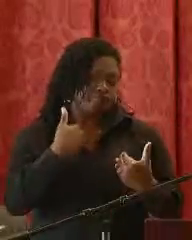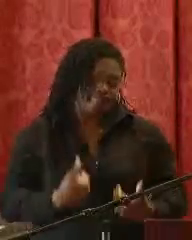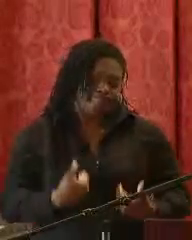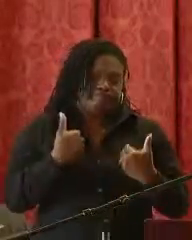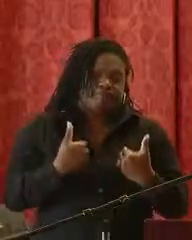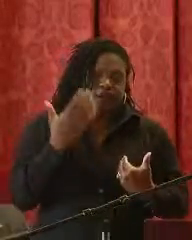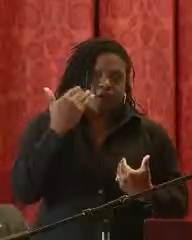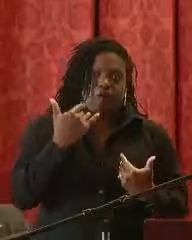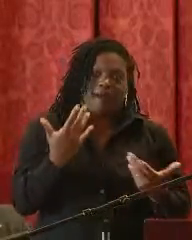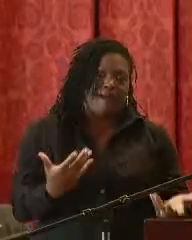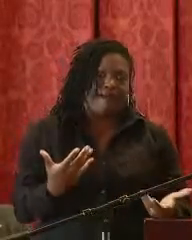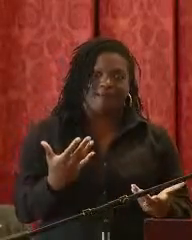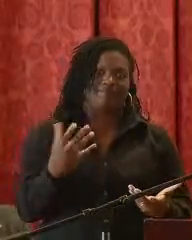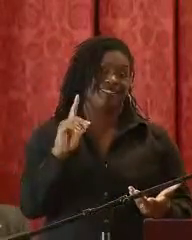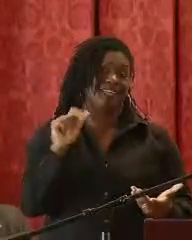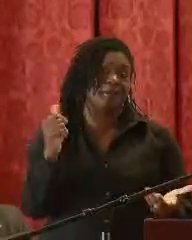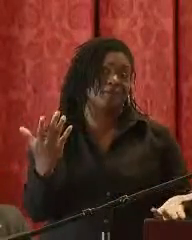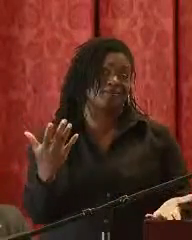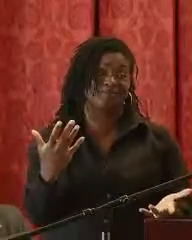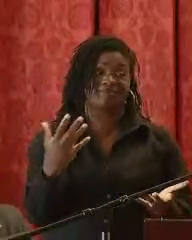Nobody really chooses to be disabled.